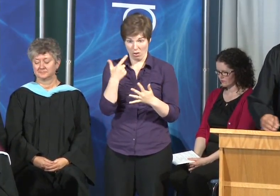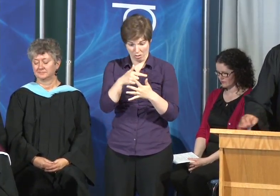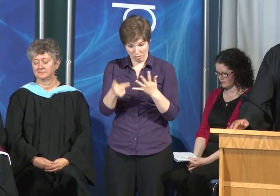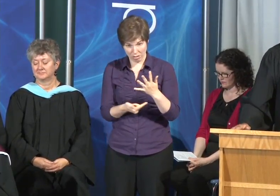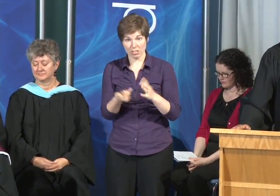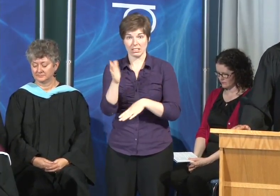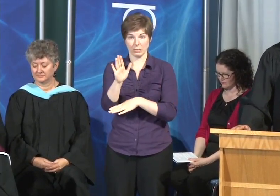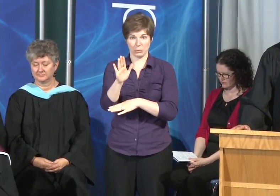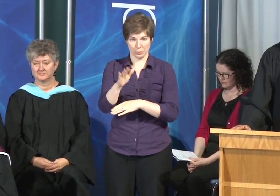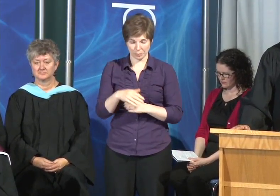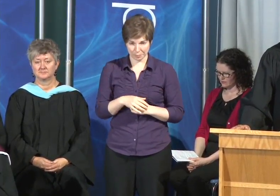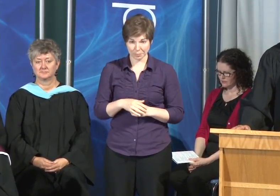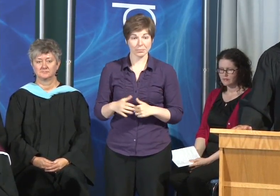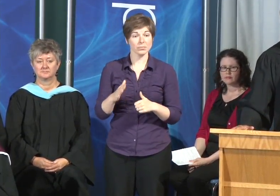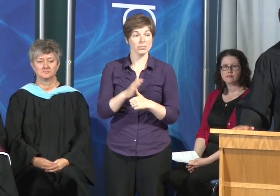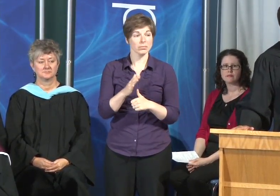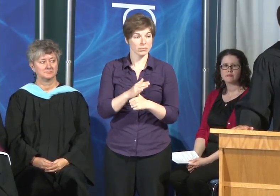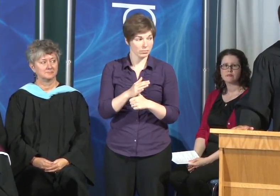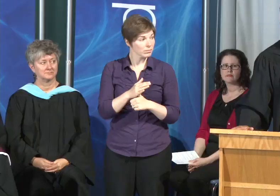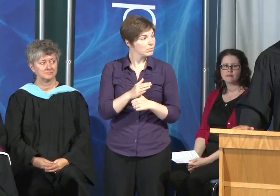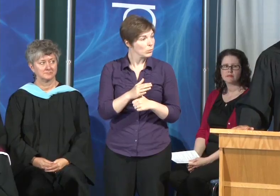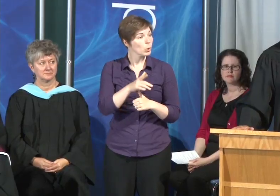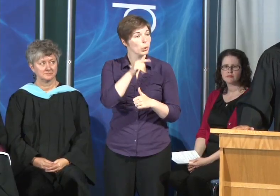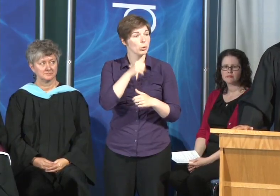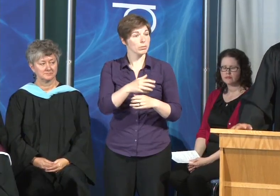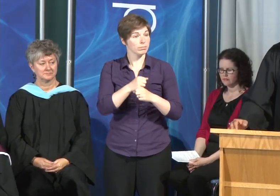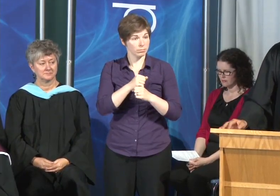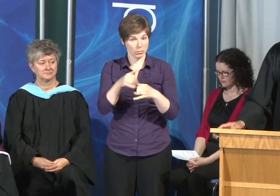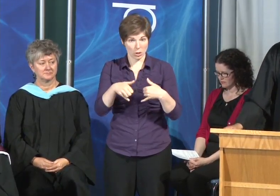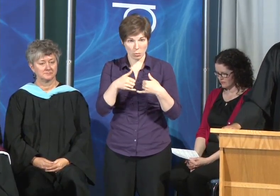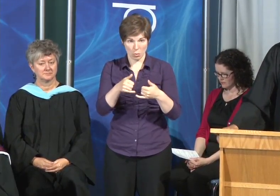one, I'll ask the award recipients to please come to the side here.